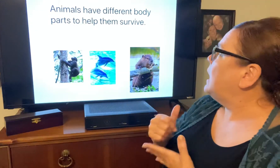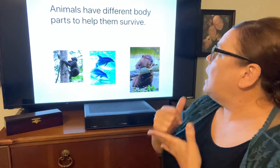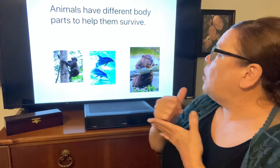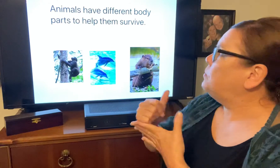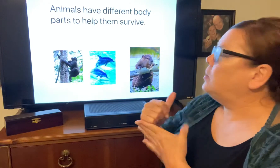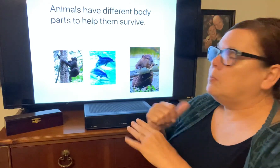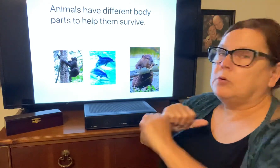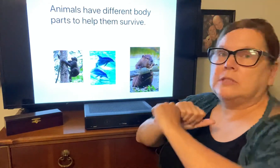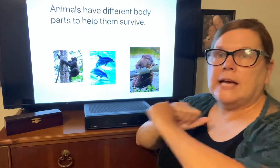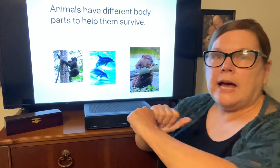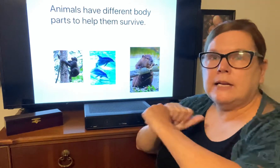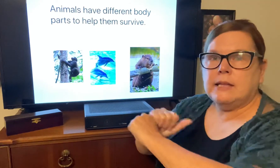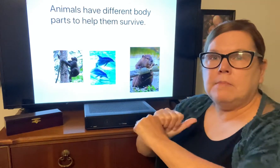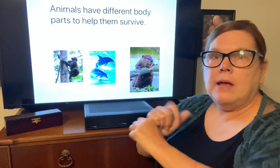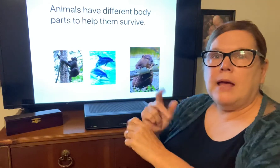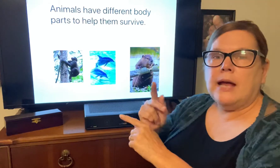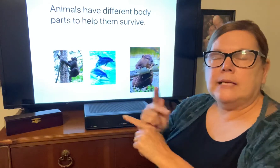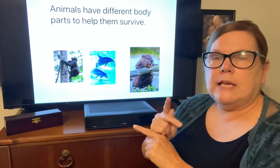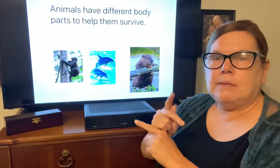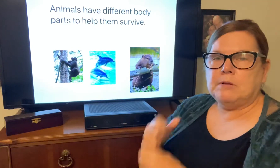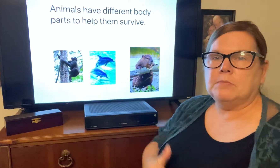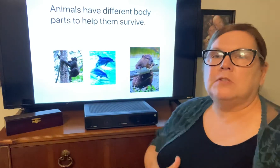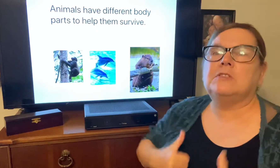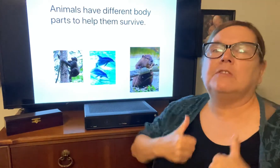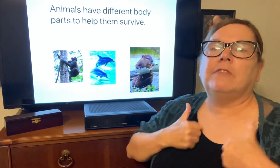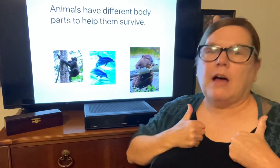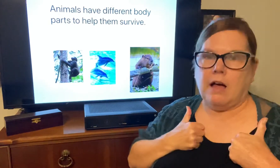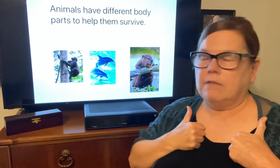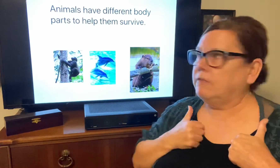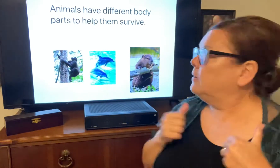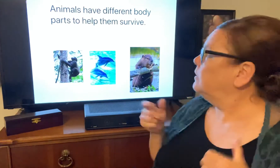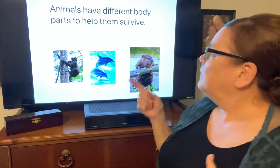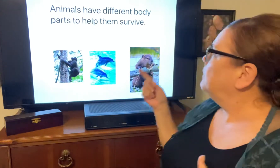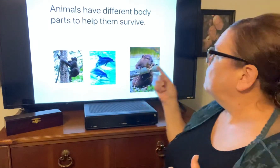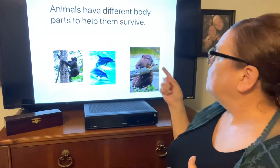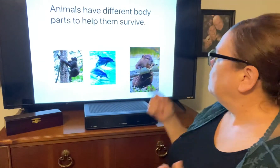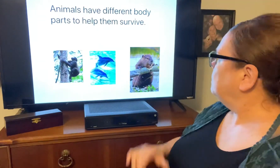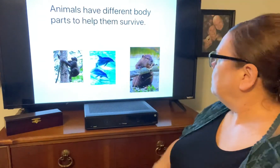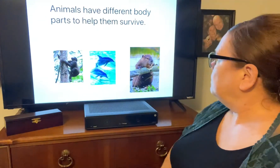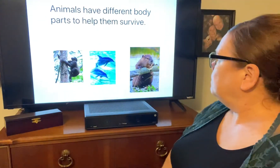help protect them and to keep them to survive.